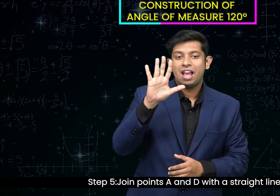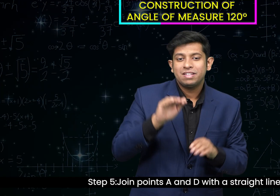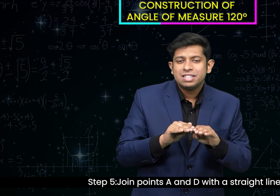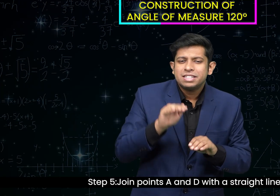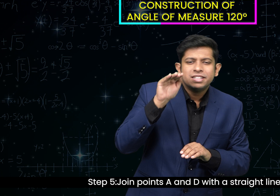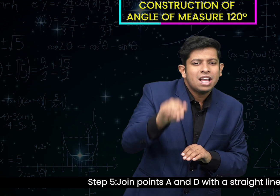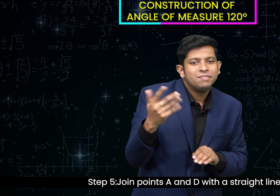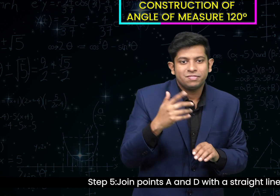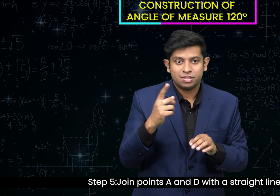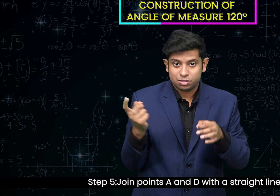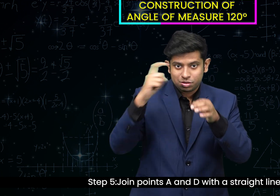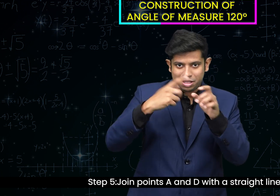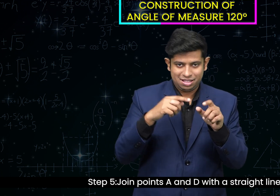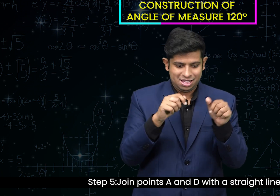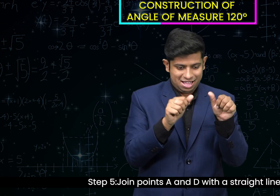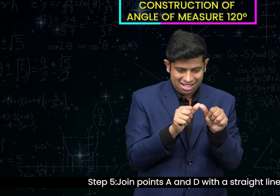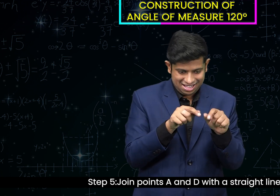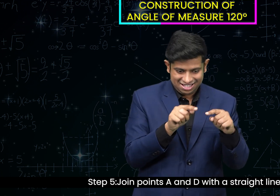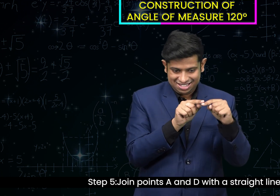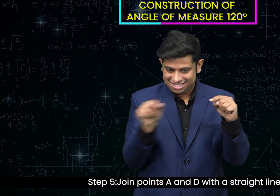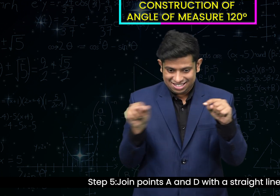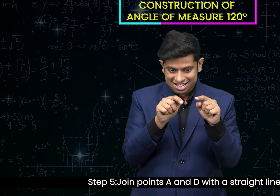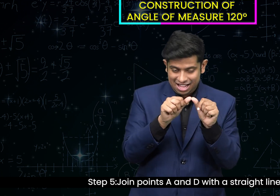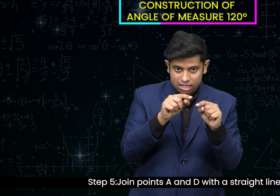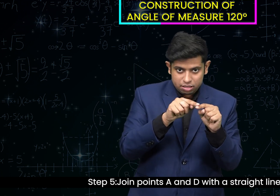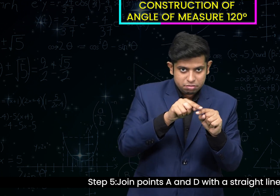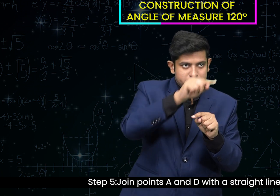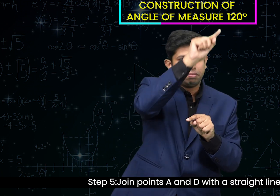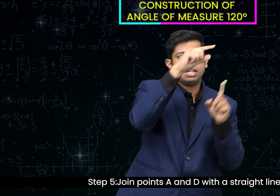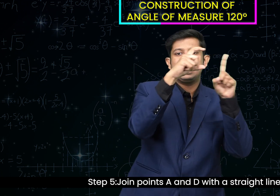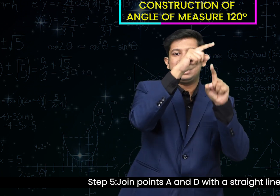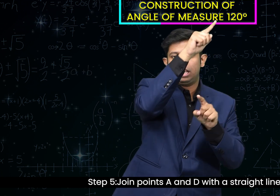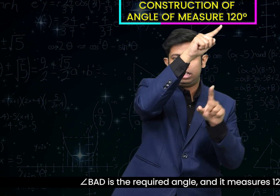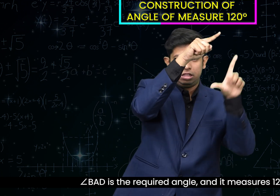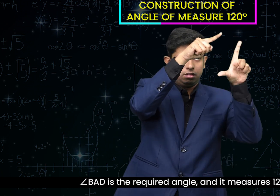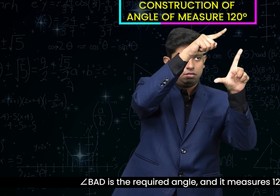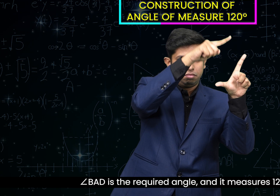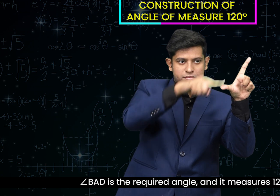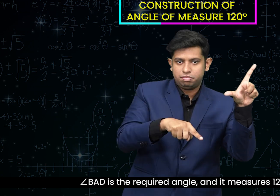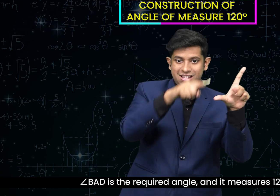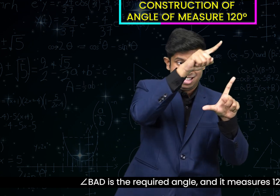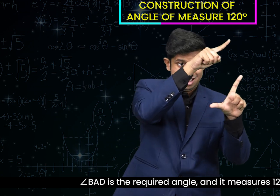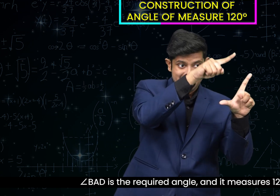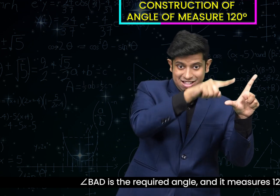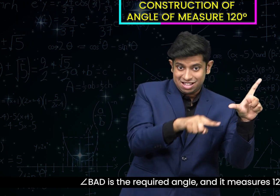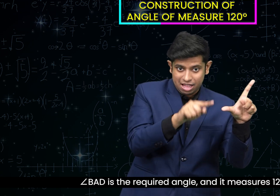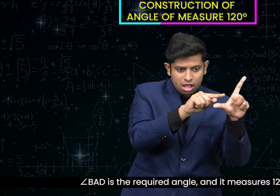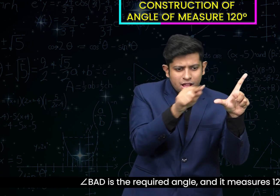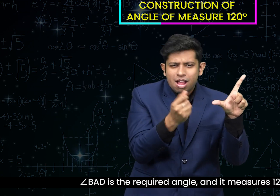Step 5. Join points A and D with a straight line. Angle BAD is the required angle and